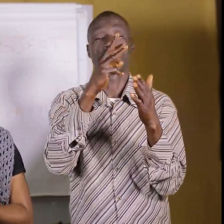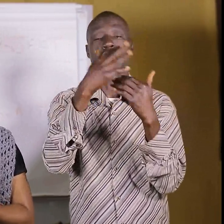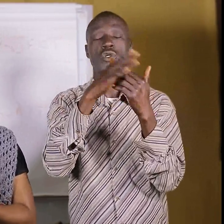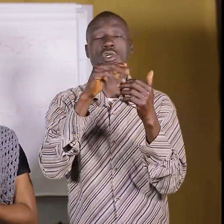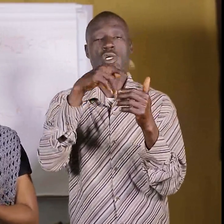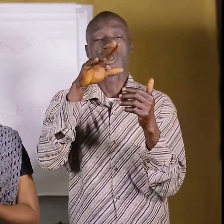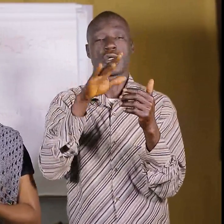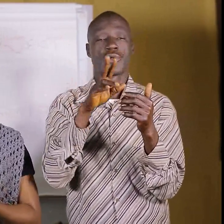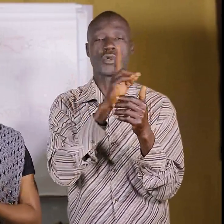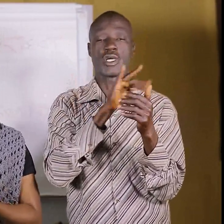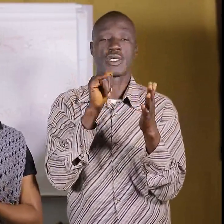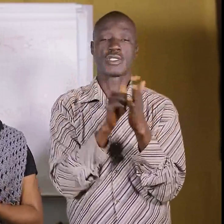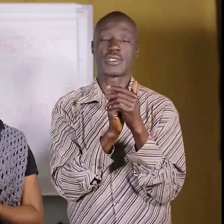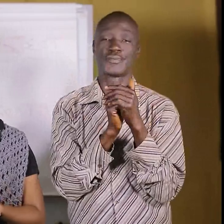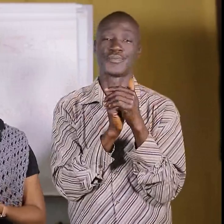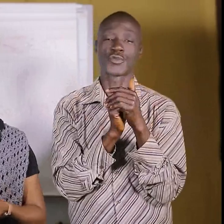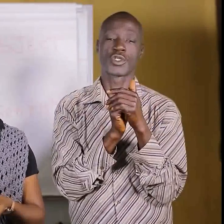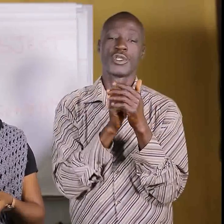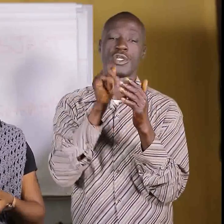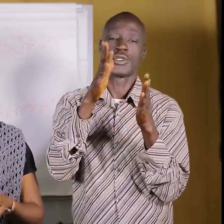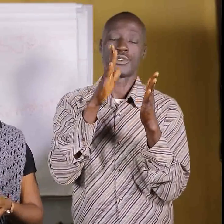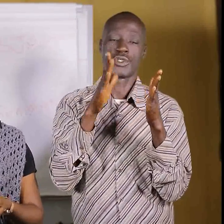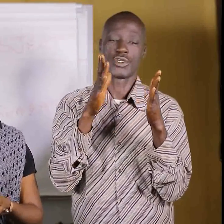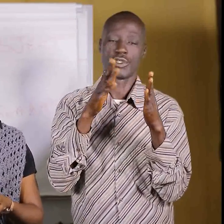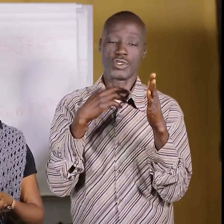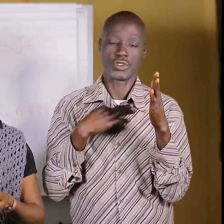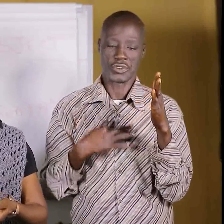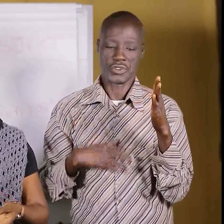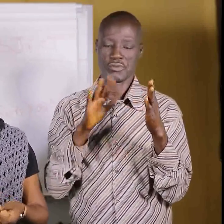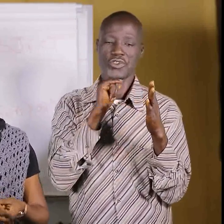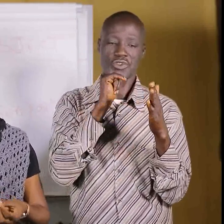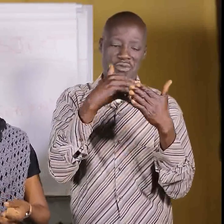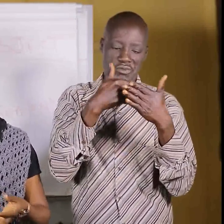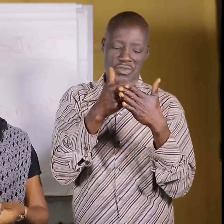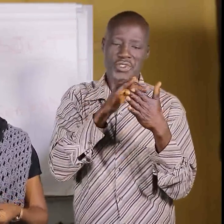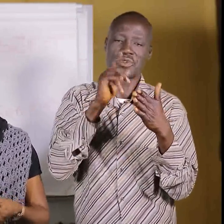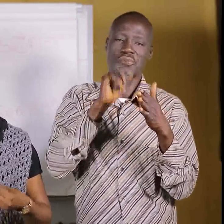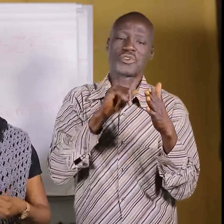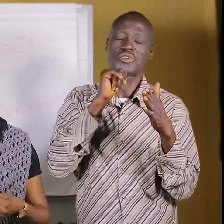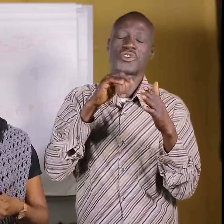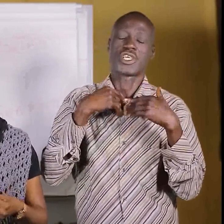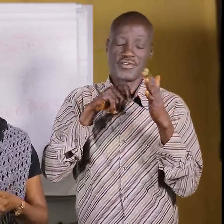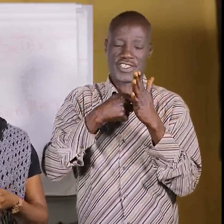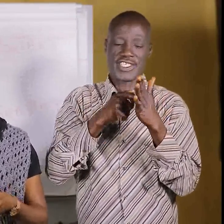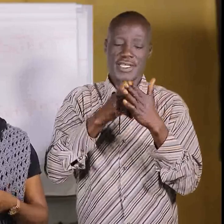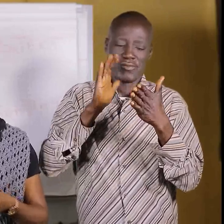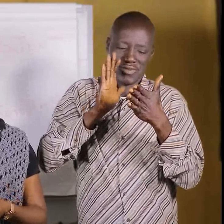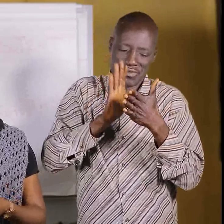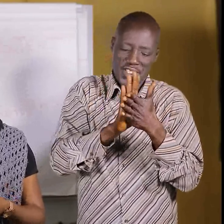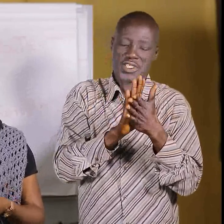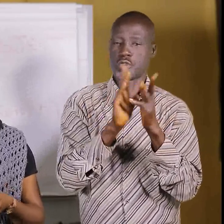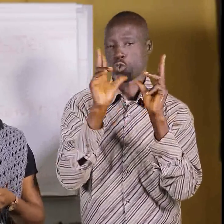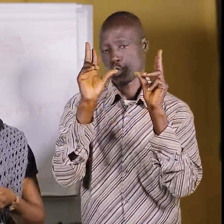around you and on you. That means your buttons should not be magnetic. You should not have keys and other materials on you that